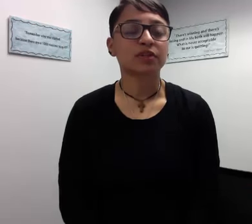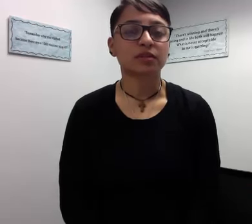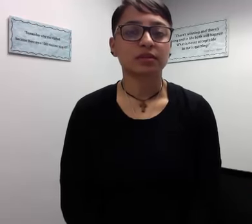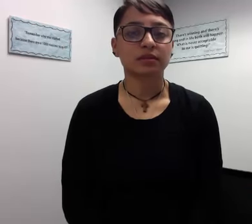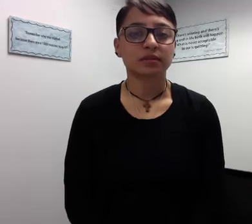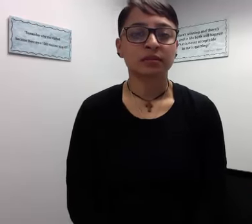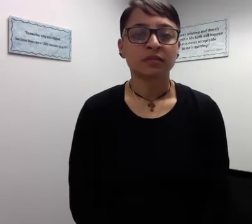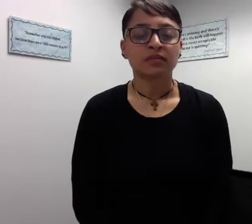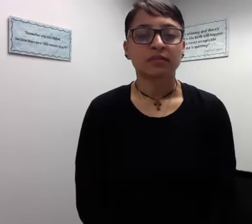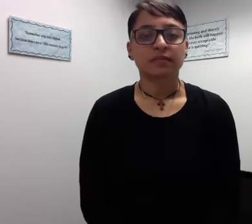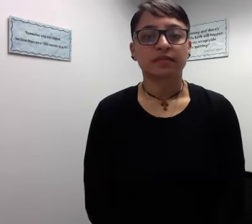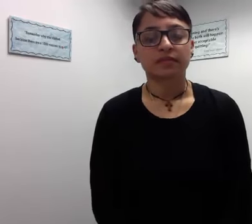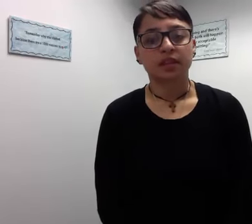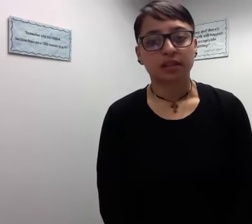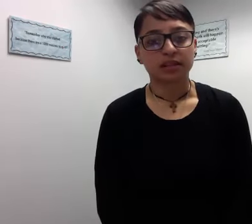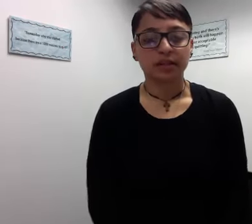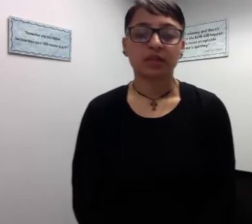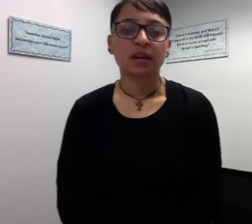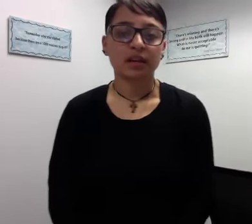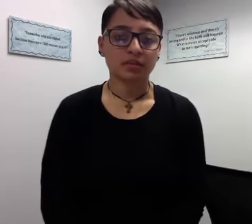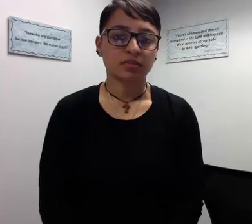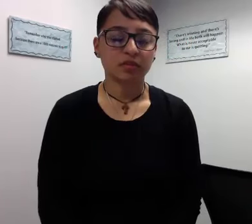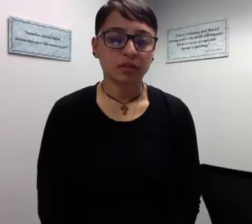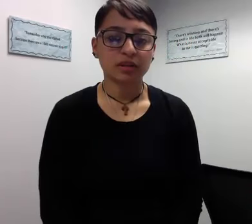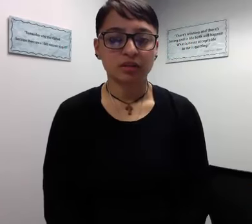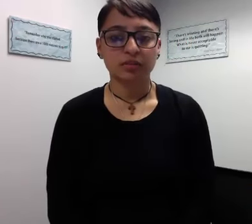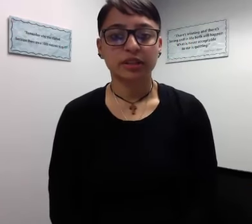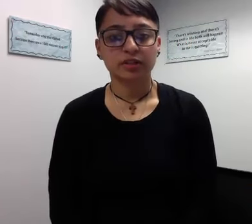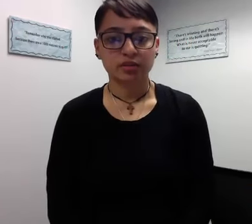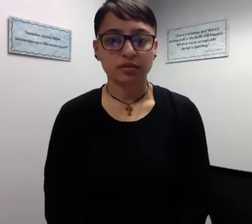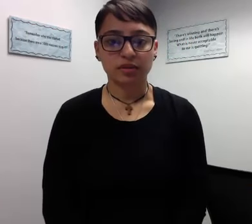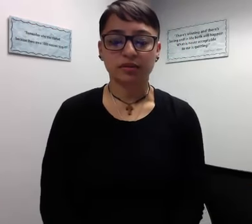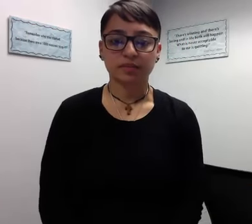mentioned. At the same time, we want to make sure